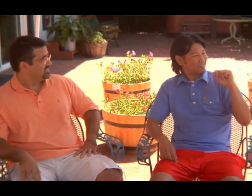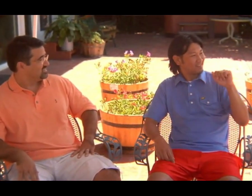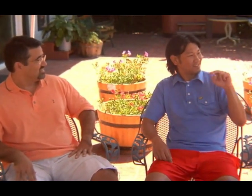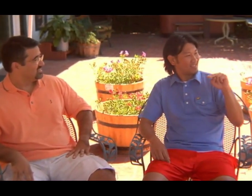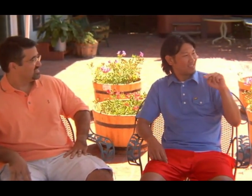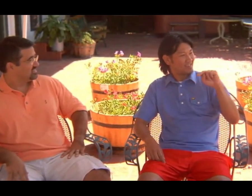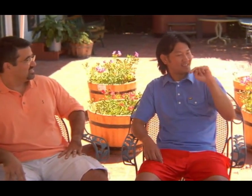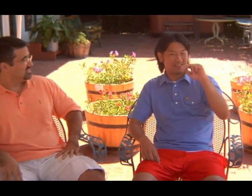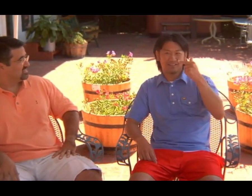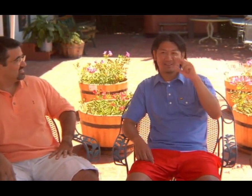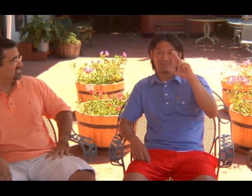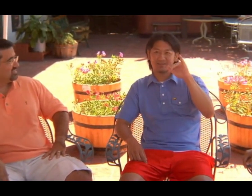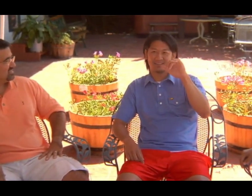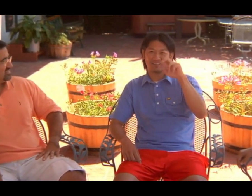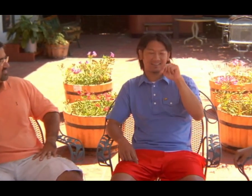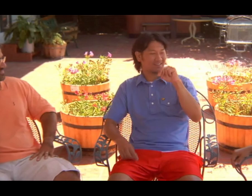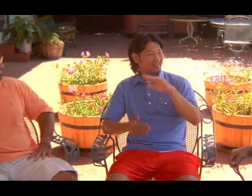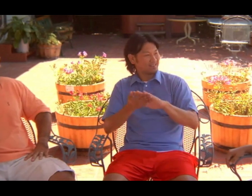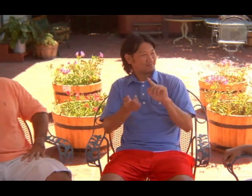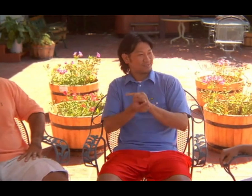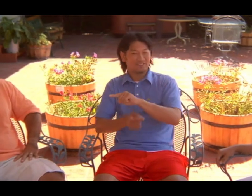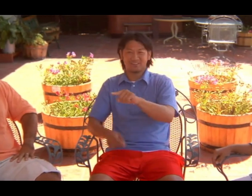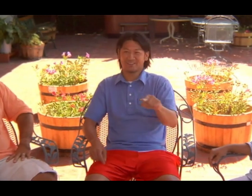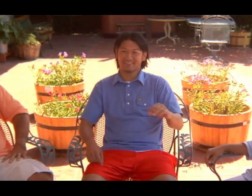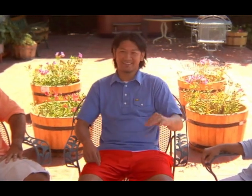Hello, my name is Tan Wen. Nice to meet you.